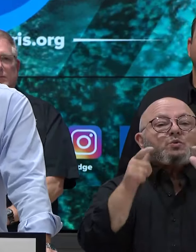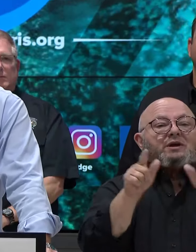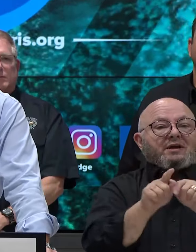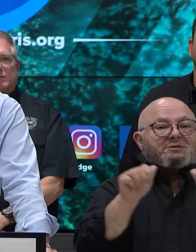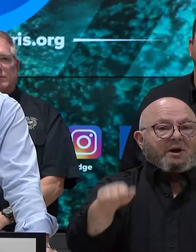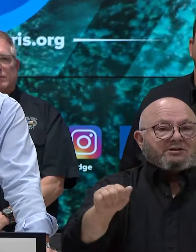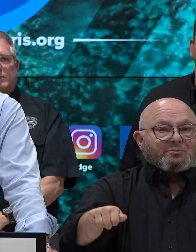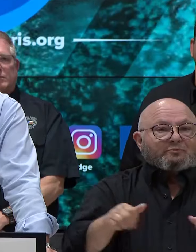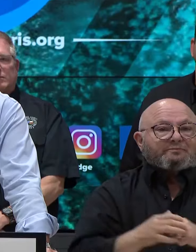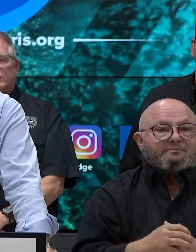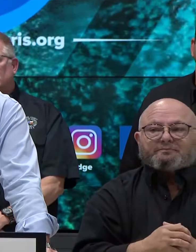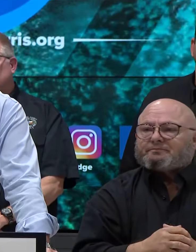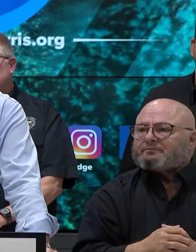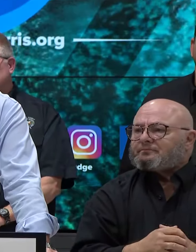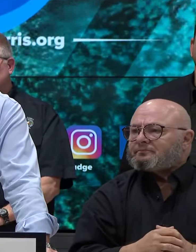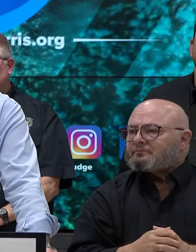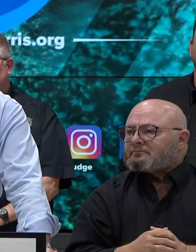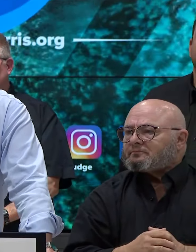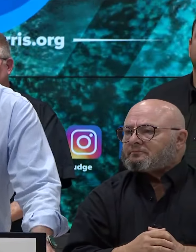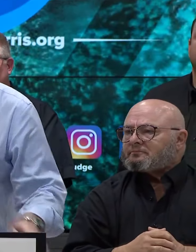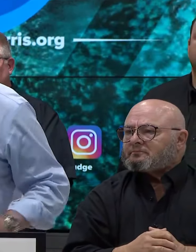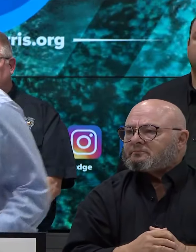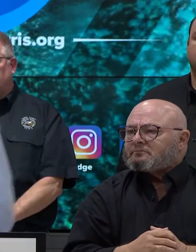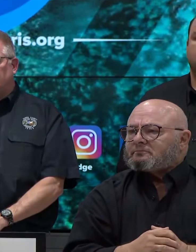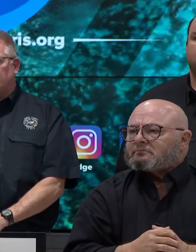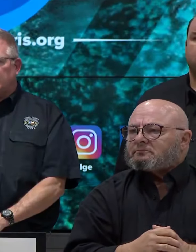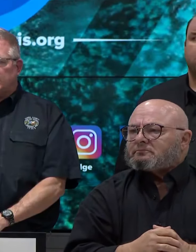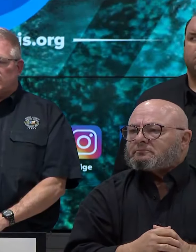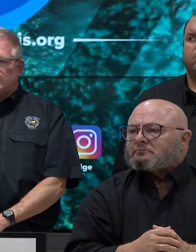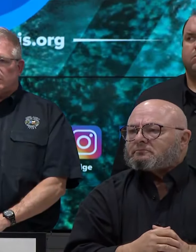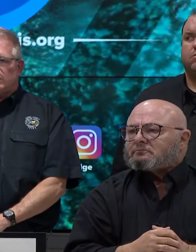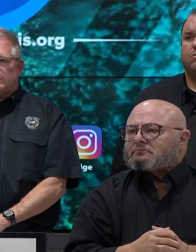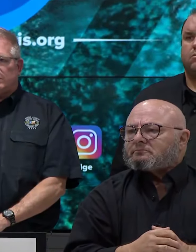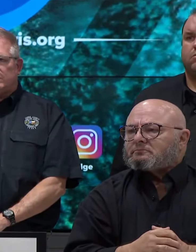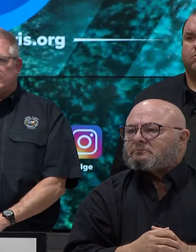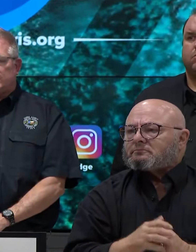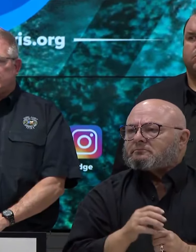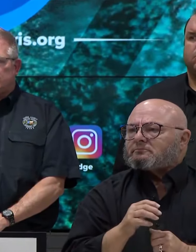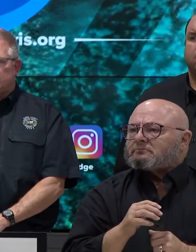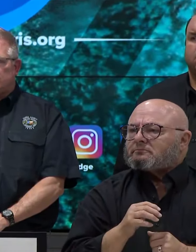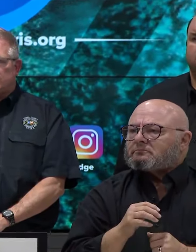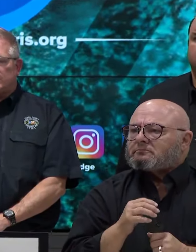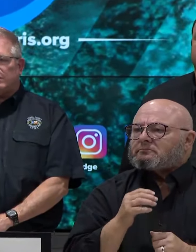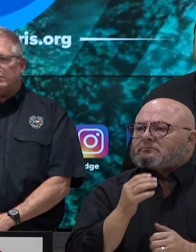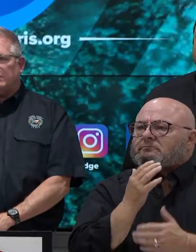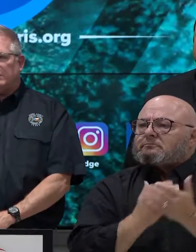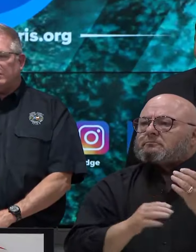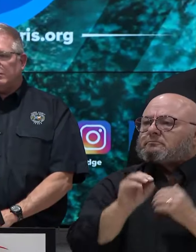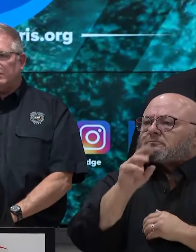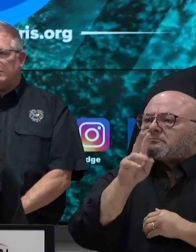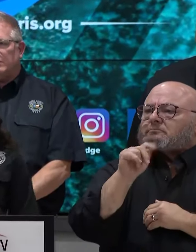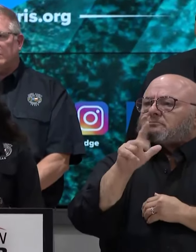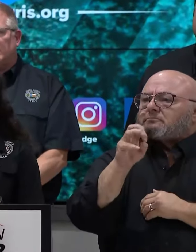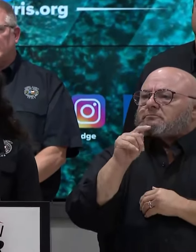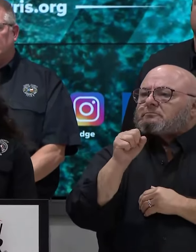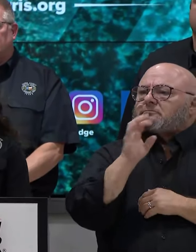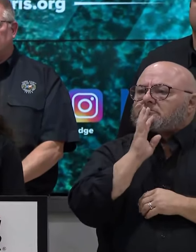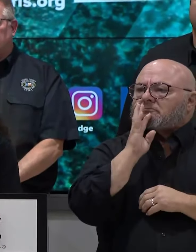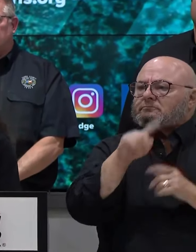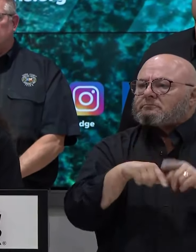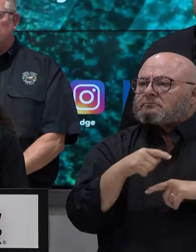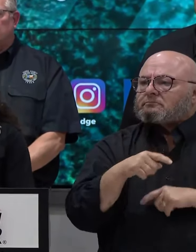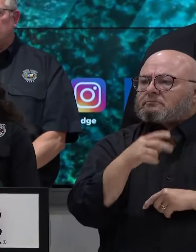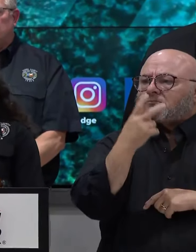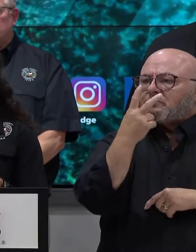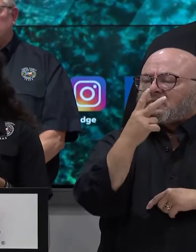possible. I have a question for the county judge. Yeah. Certain outlets are reporting two carbon